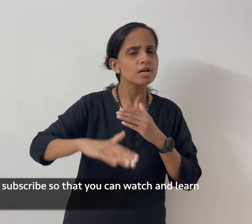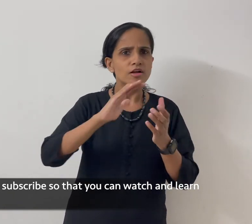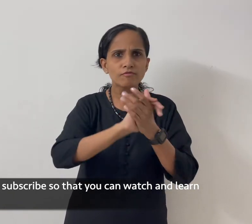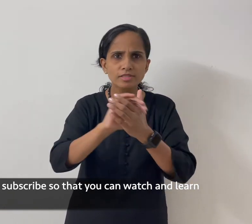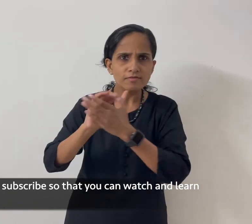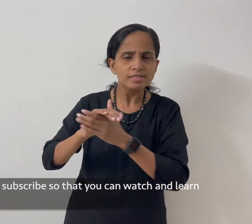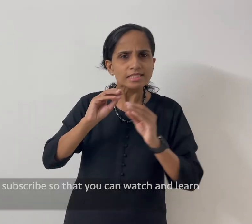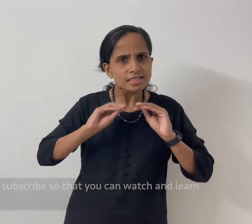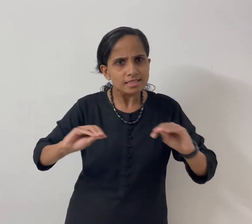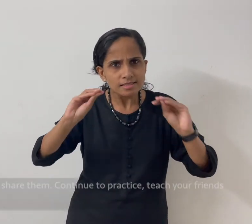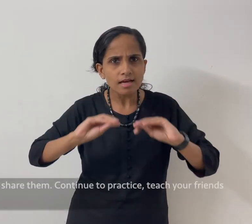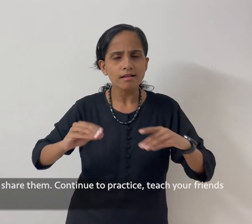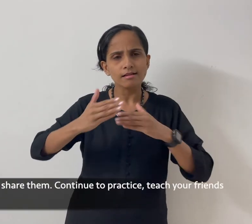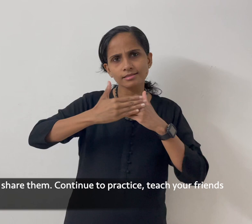friends. Okay?